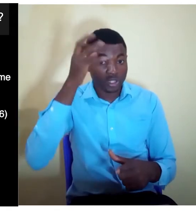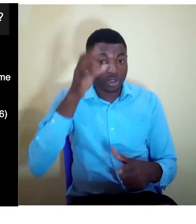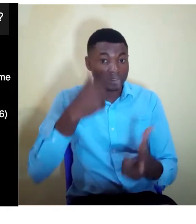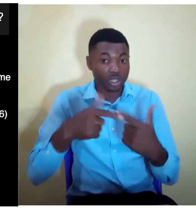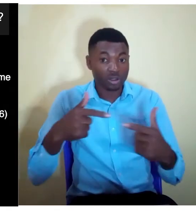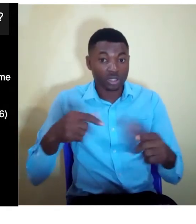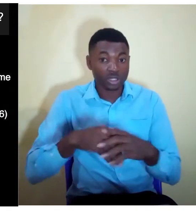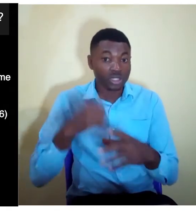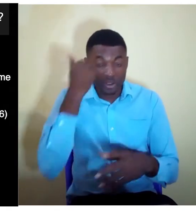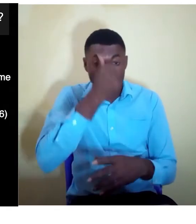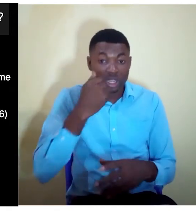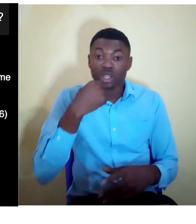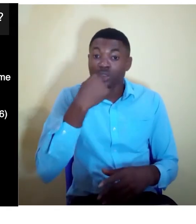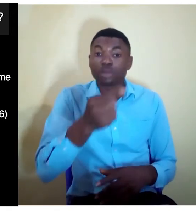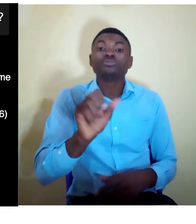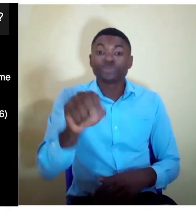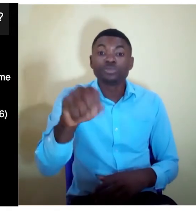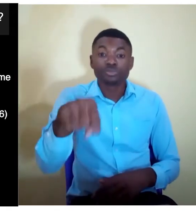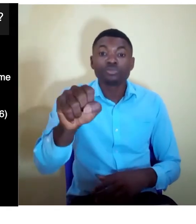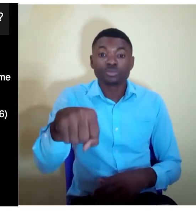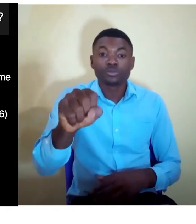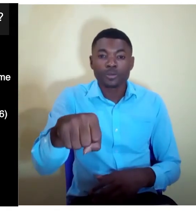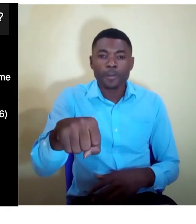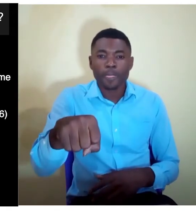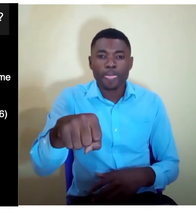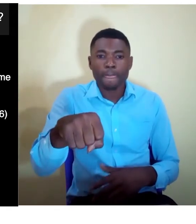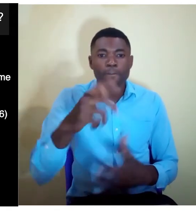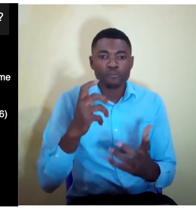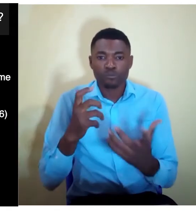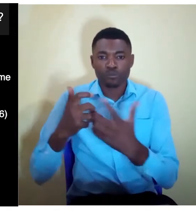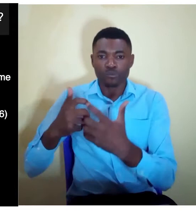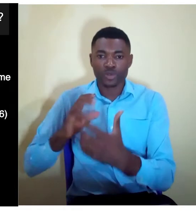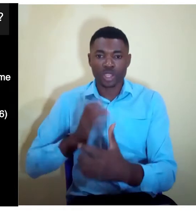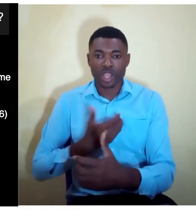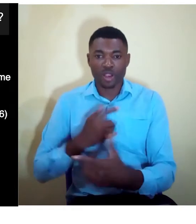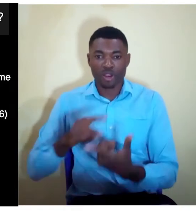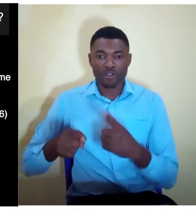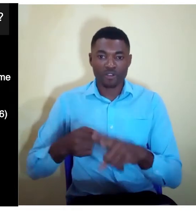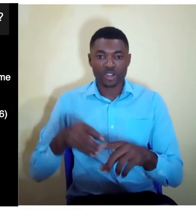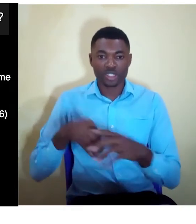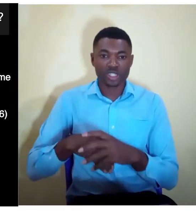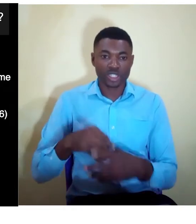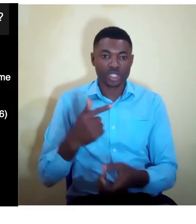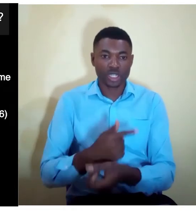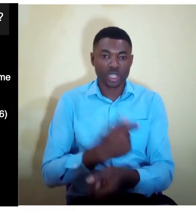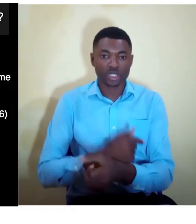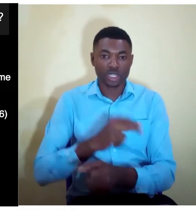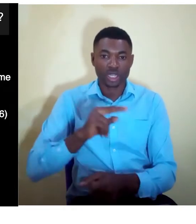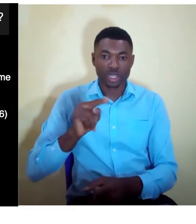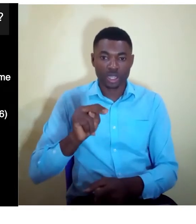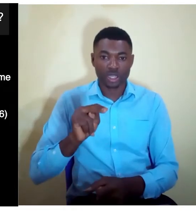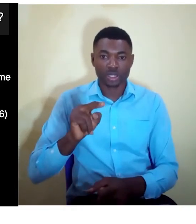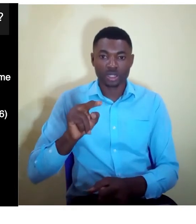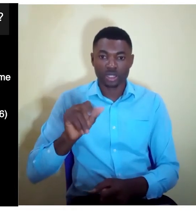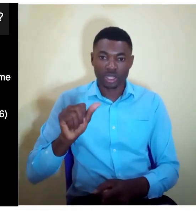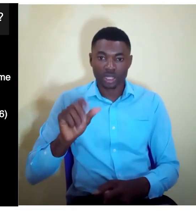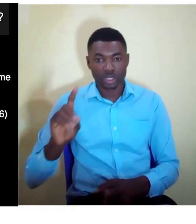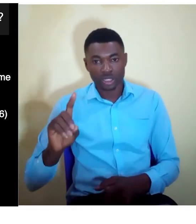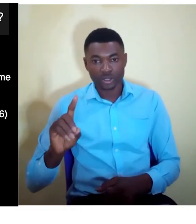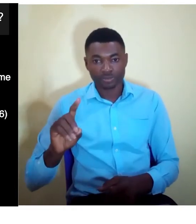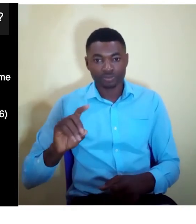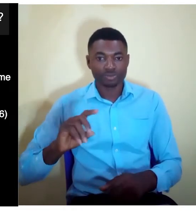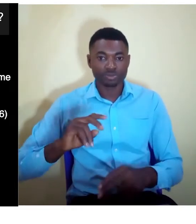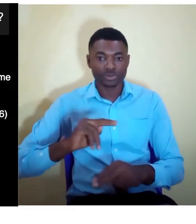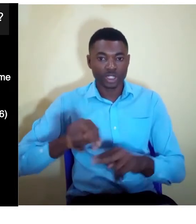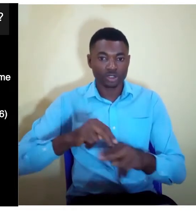yes. According to our friends at Ghana National Association of the Deaf, all